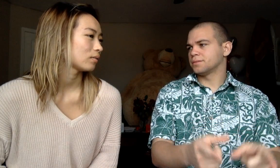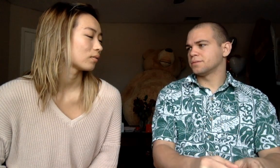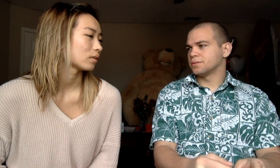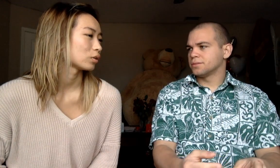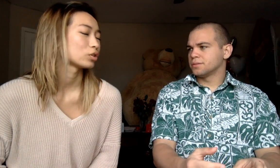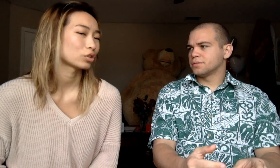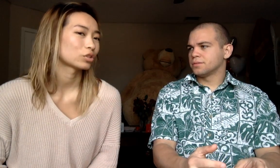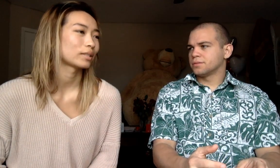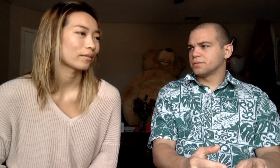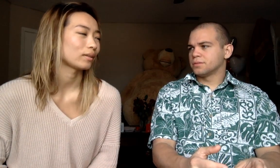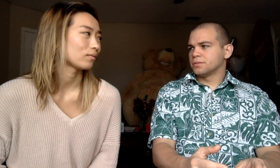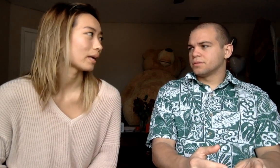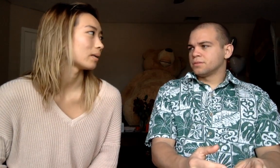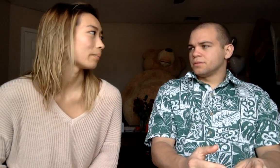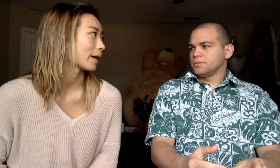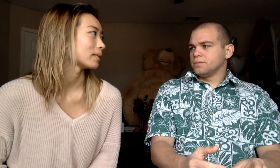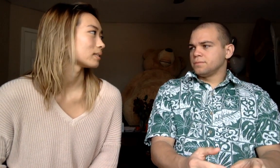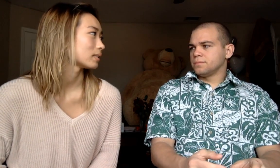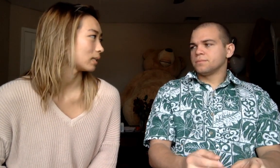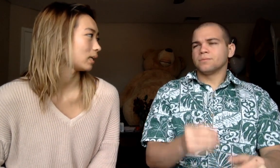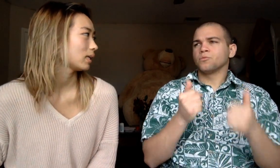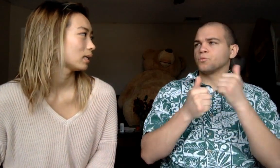or search deaf event in my city.